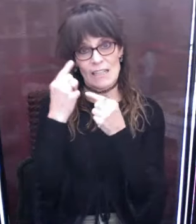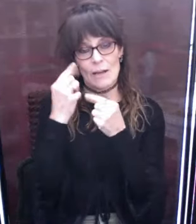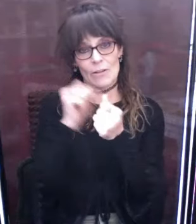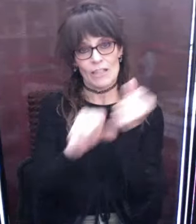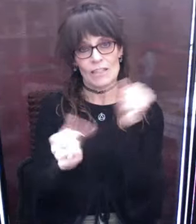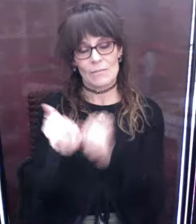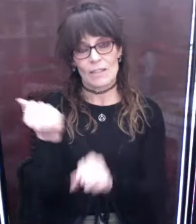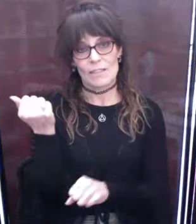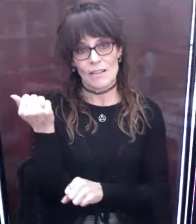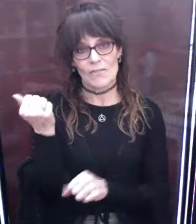day.